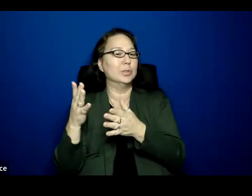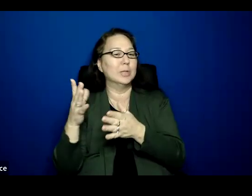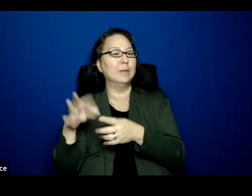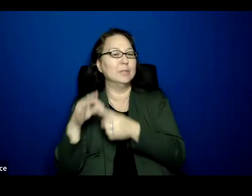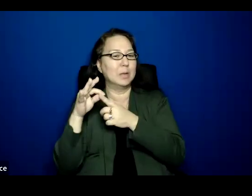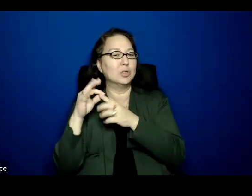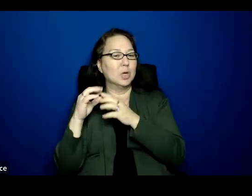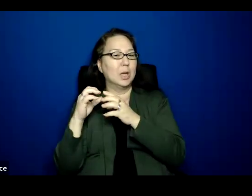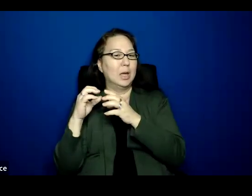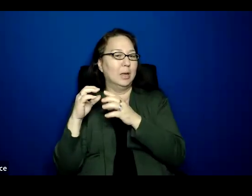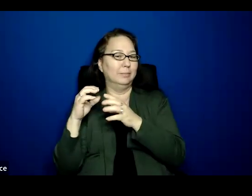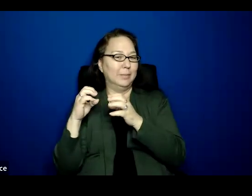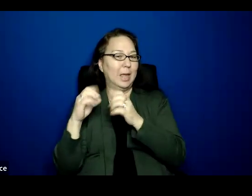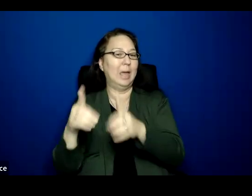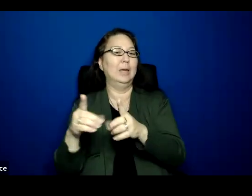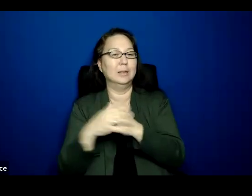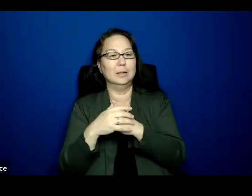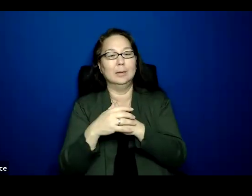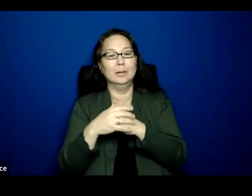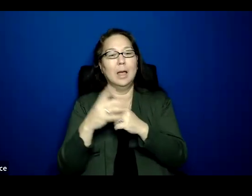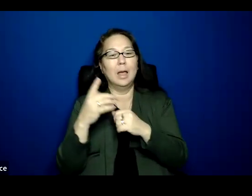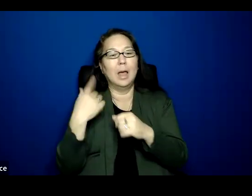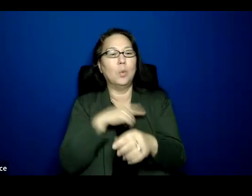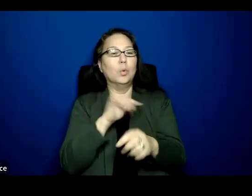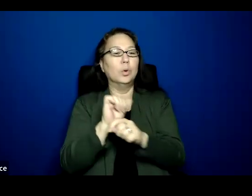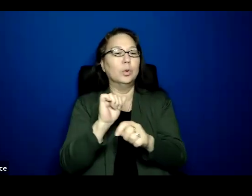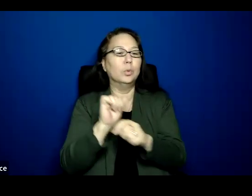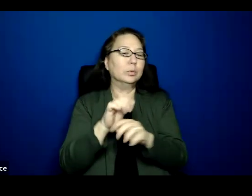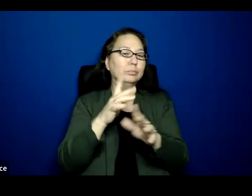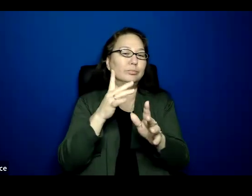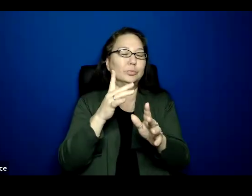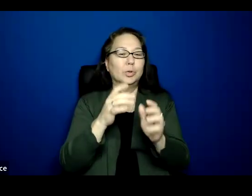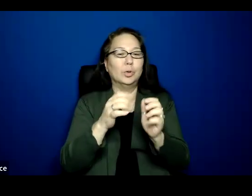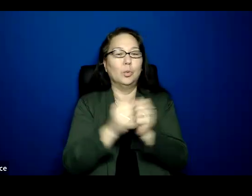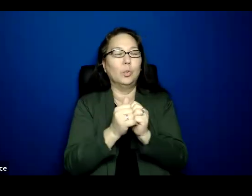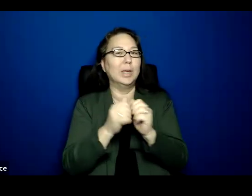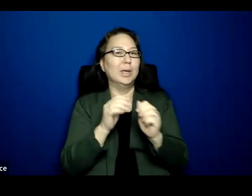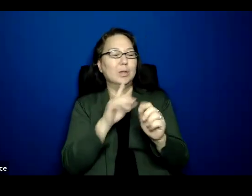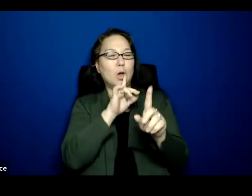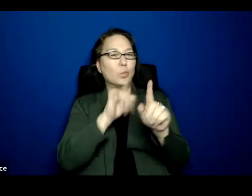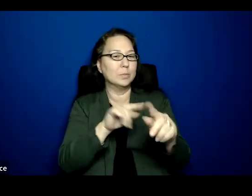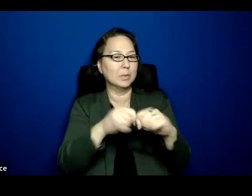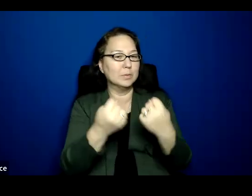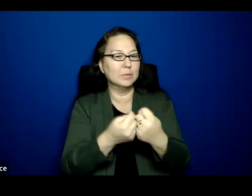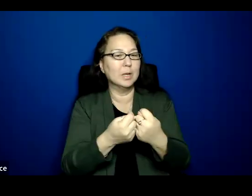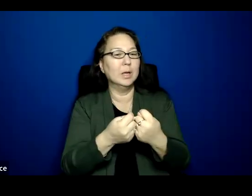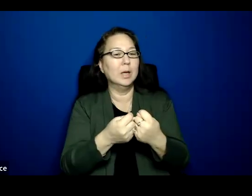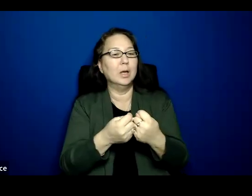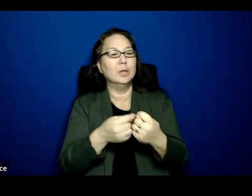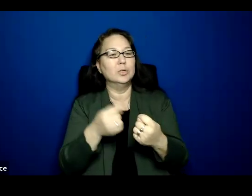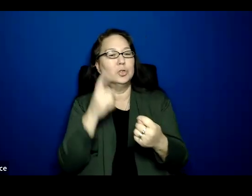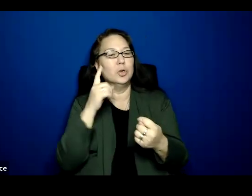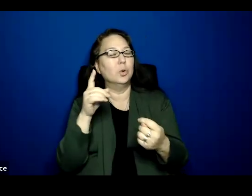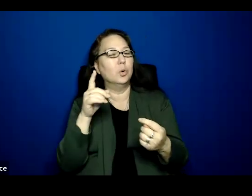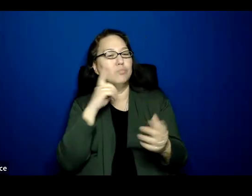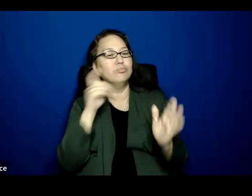our responsive teams to also look at how we're identifying what the services are that's needed for the students. We're finding that